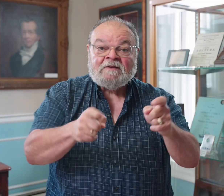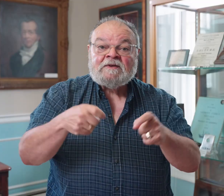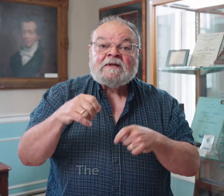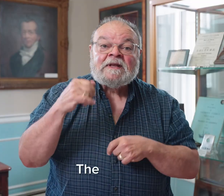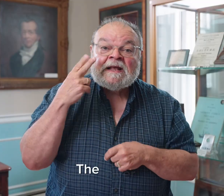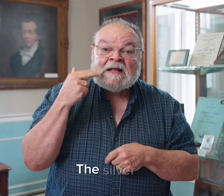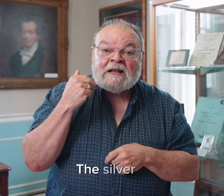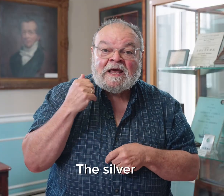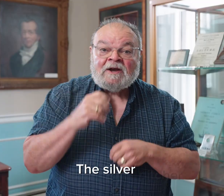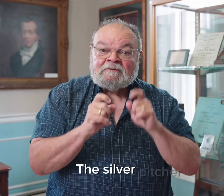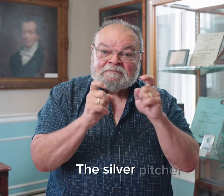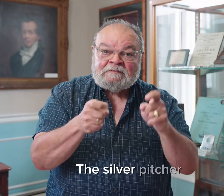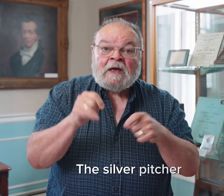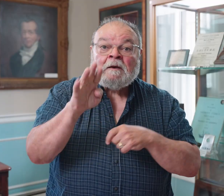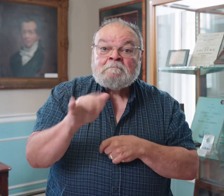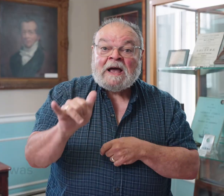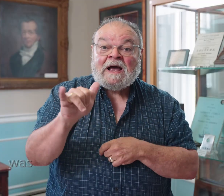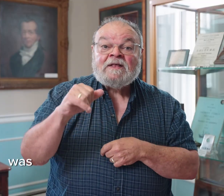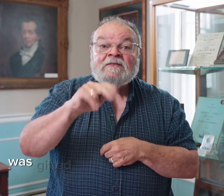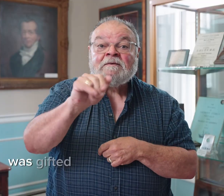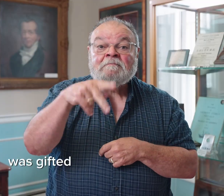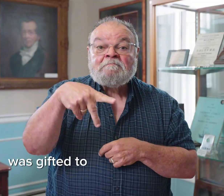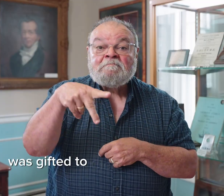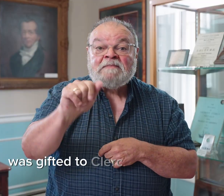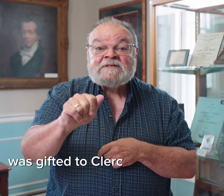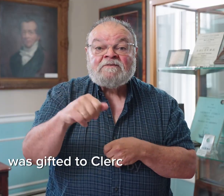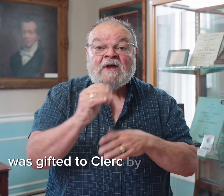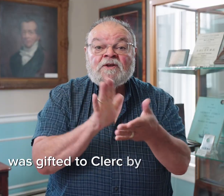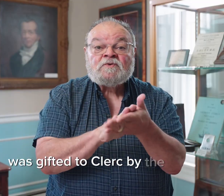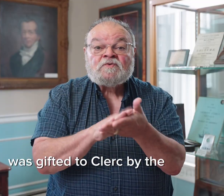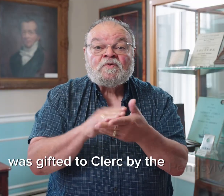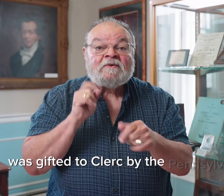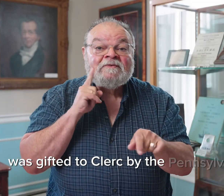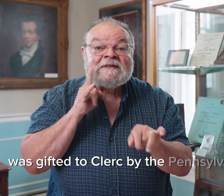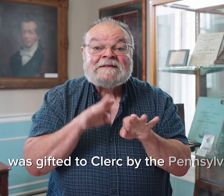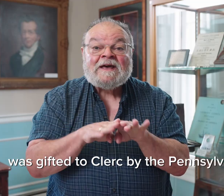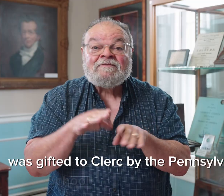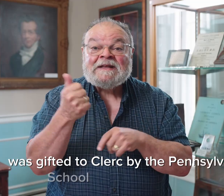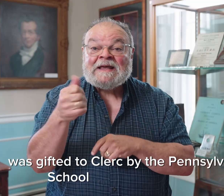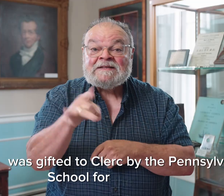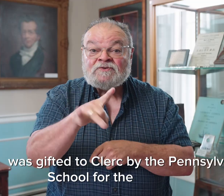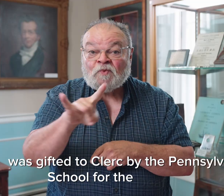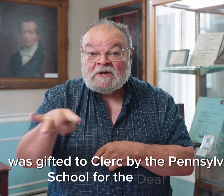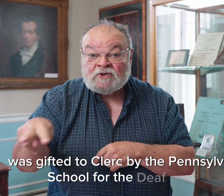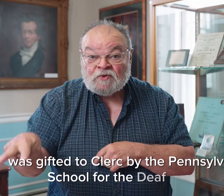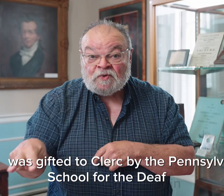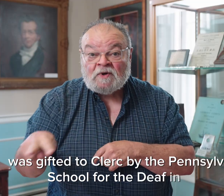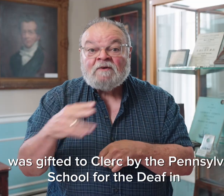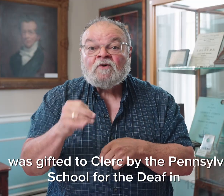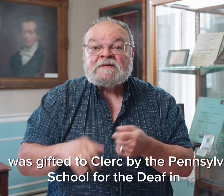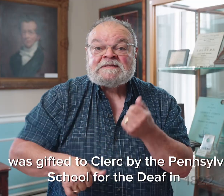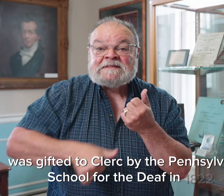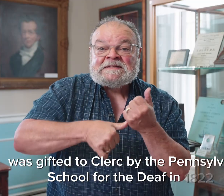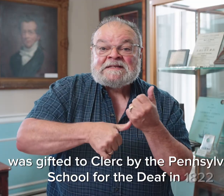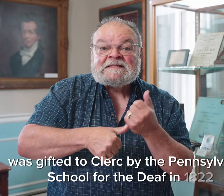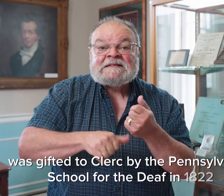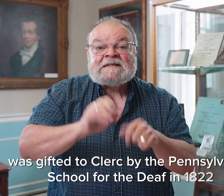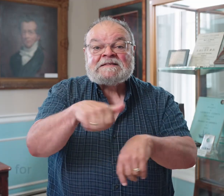The silver pitcher was gifted to Clerc by the Pennsylvania School for the Deaf in 1822 for